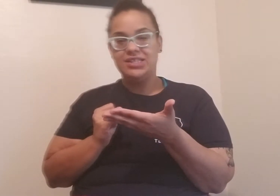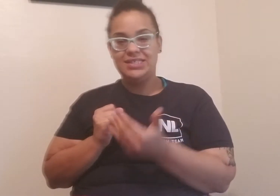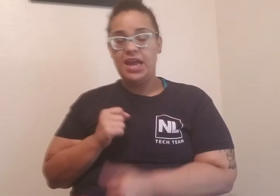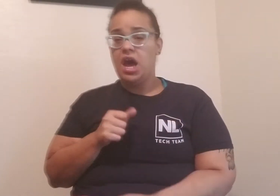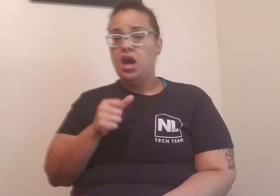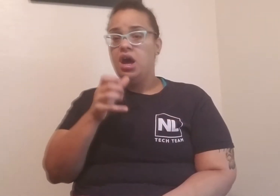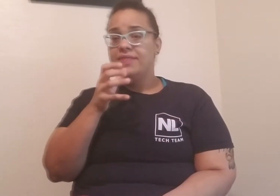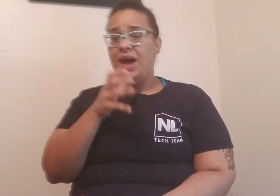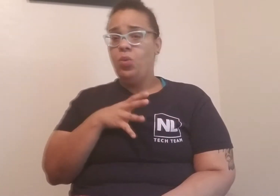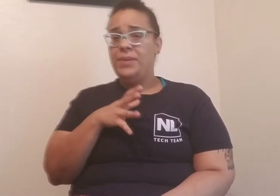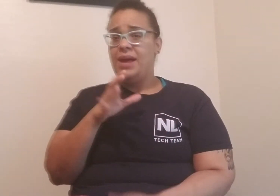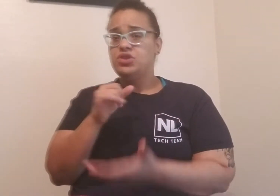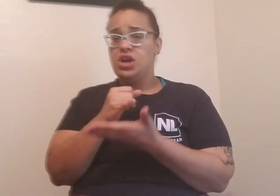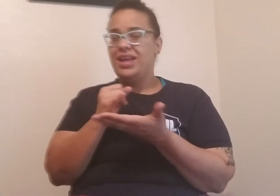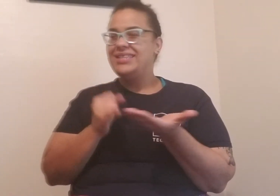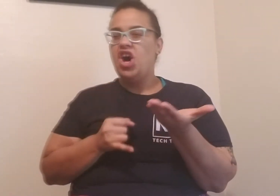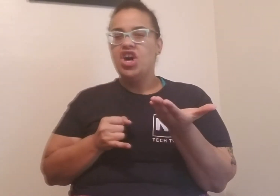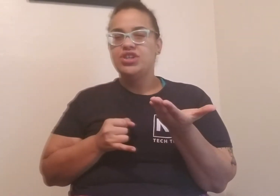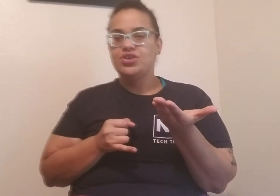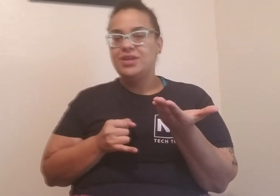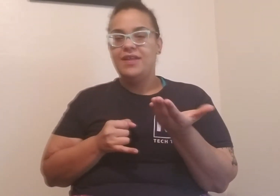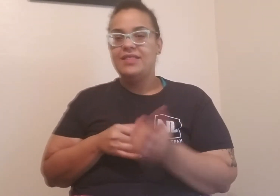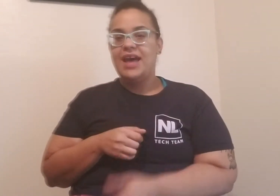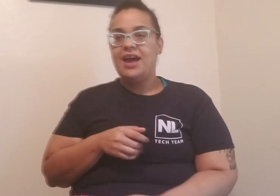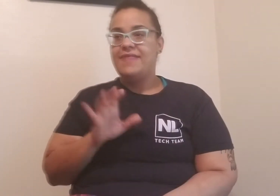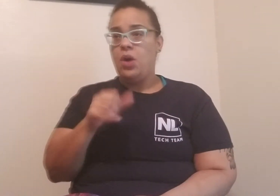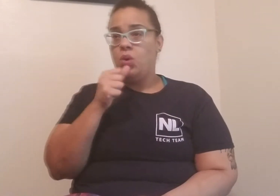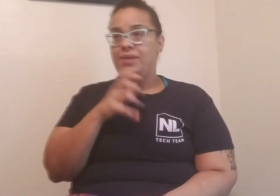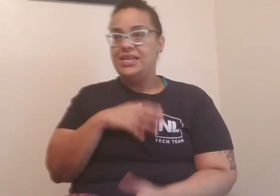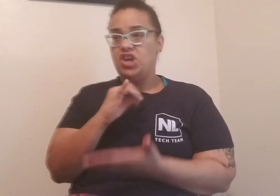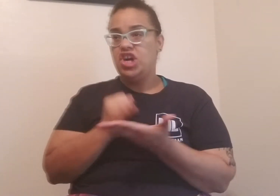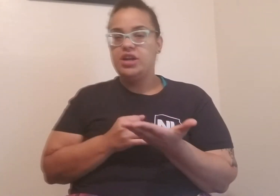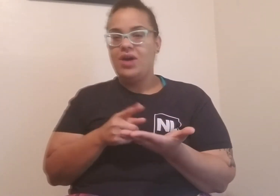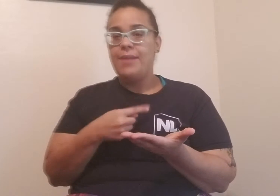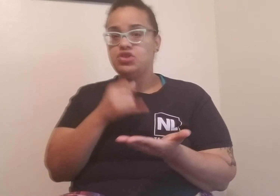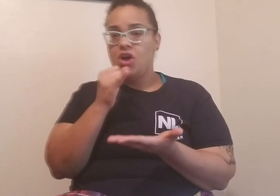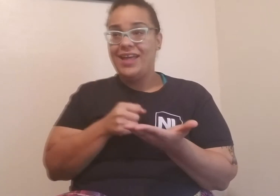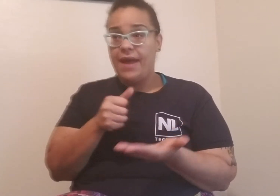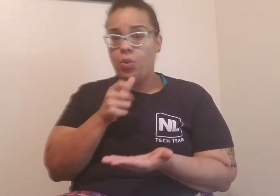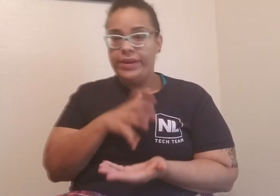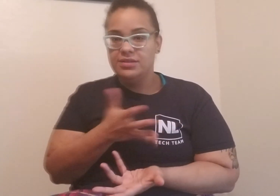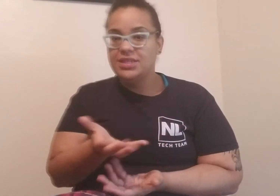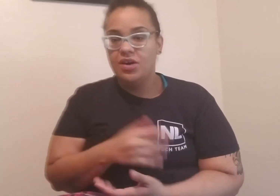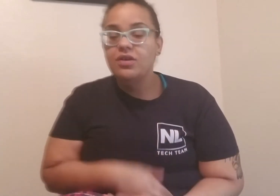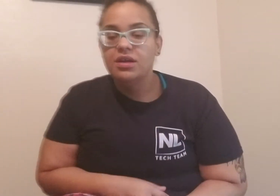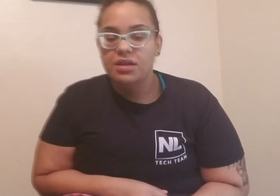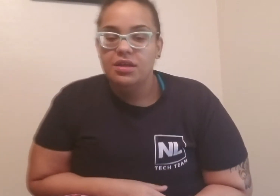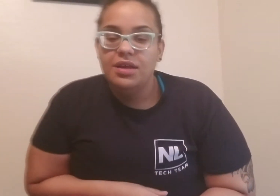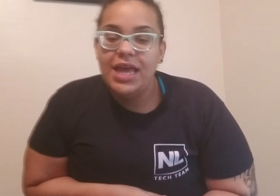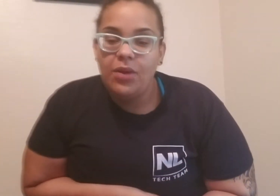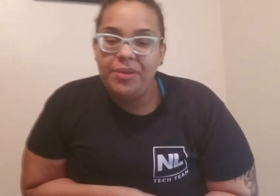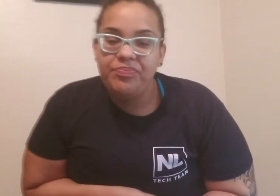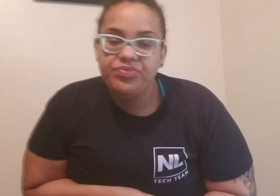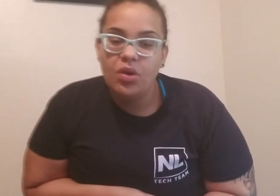say, that woman is art or something like that. That woman is art. No, I'm drawing that woman. So anyway, what